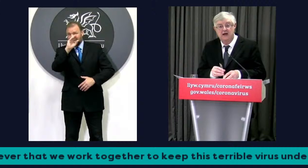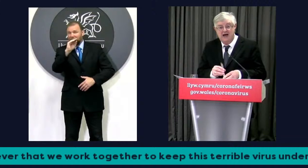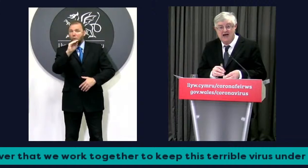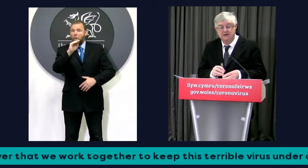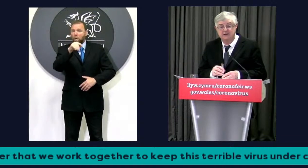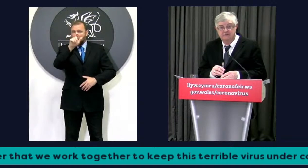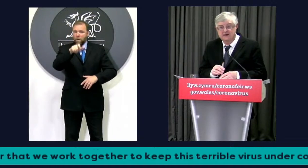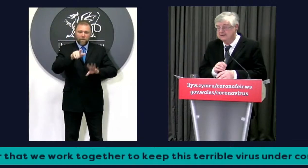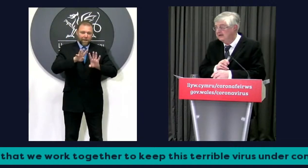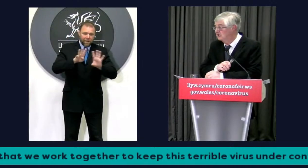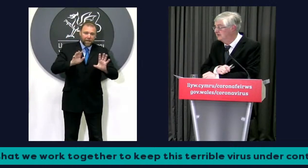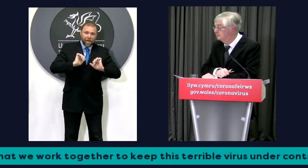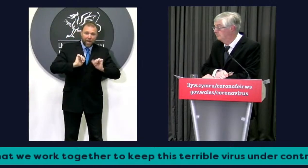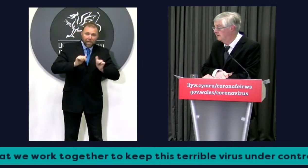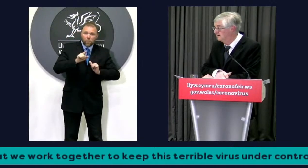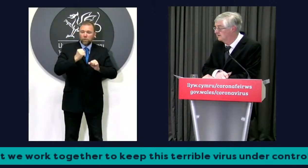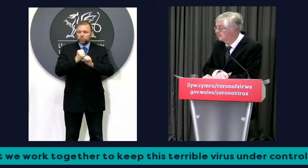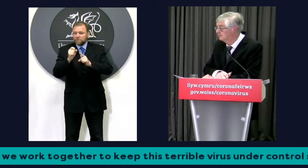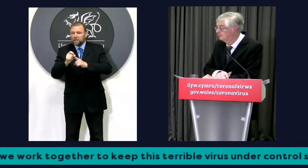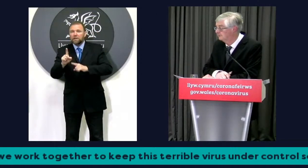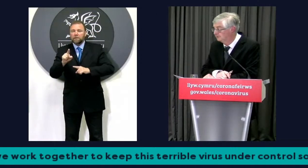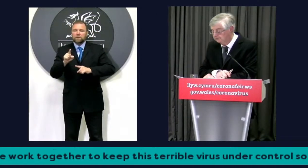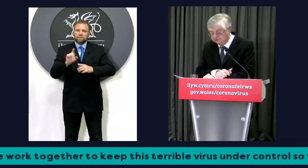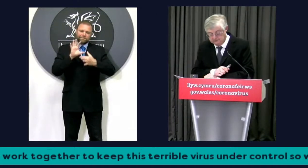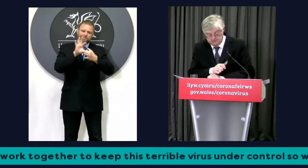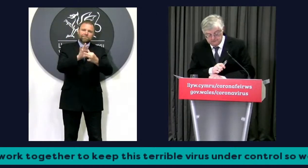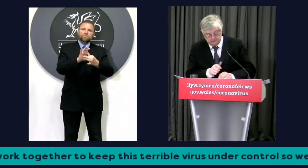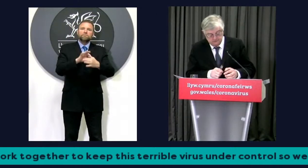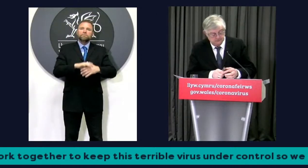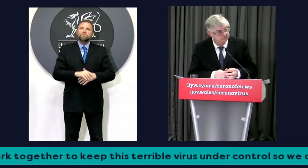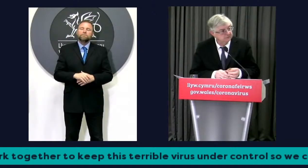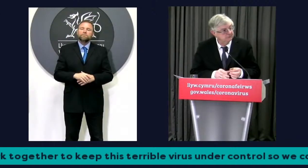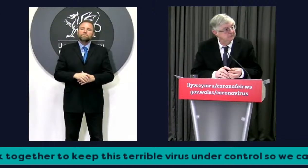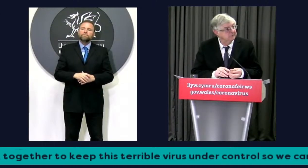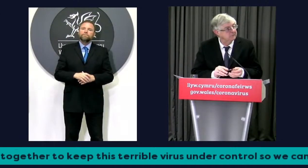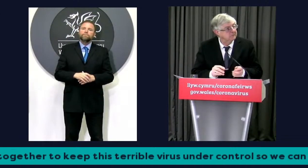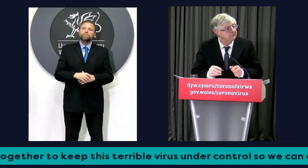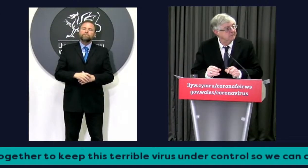you and that vaccination is provided. Thank you. And the next